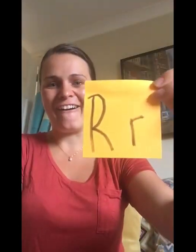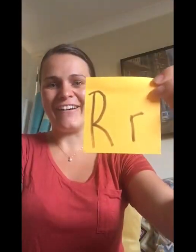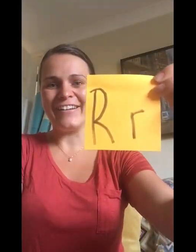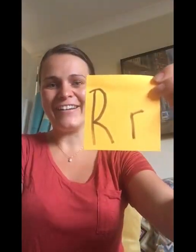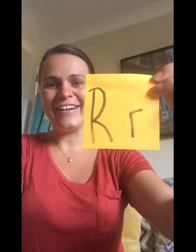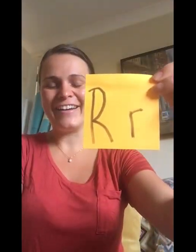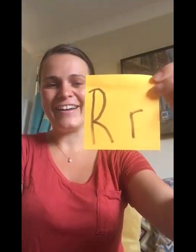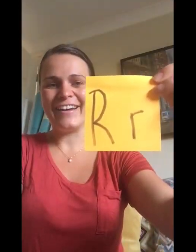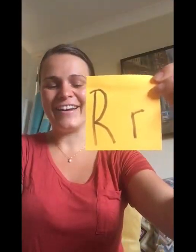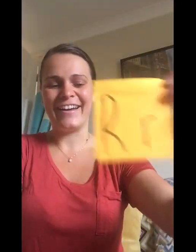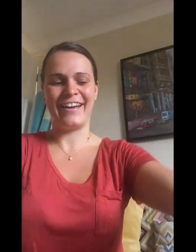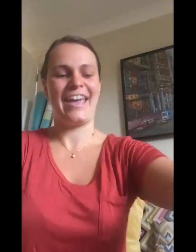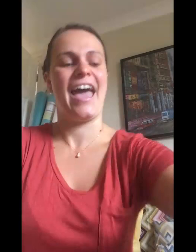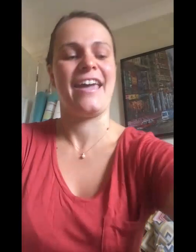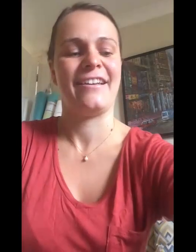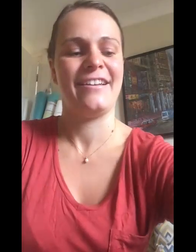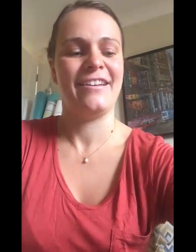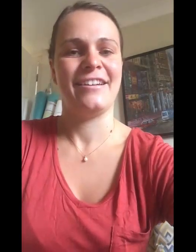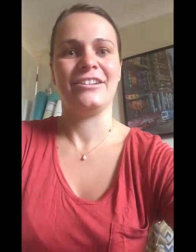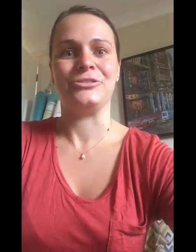R. Okay.